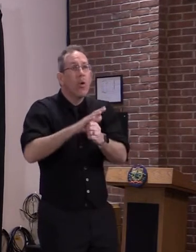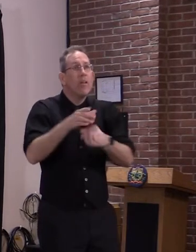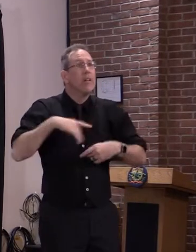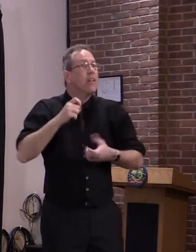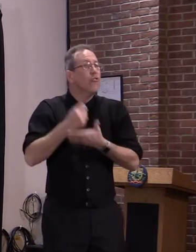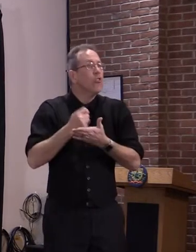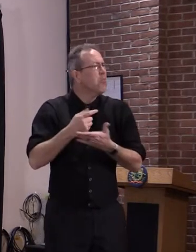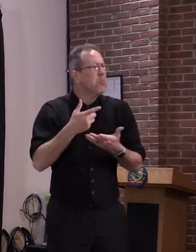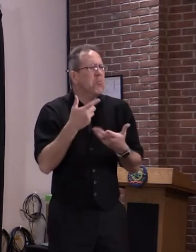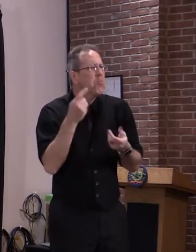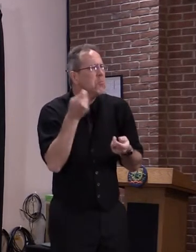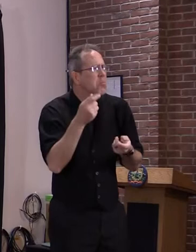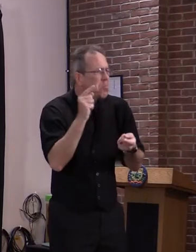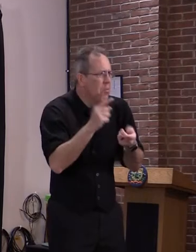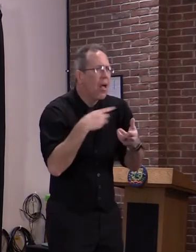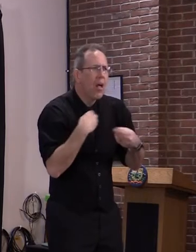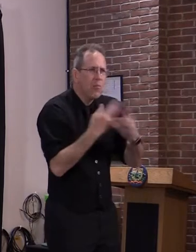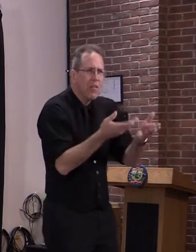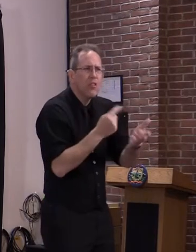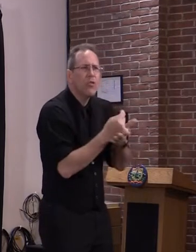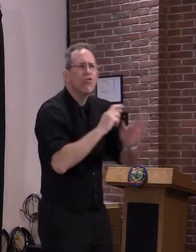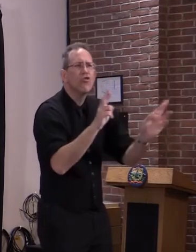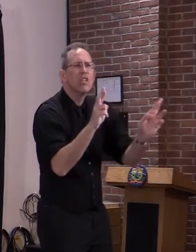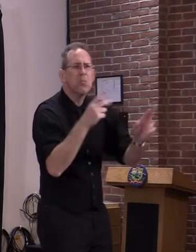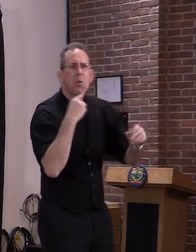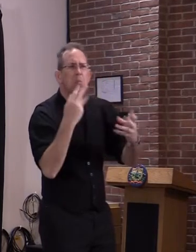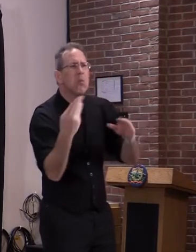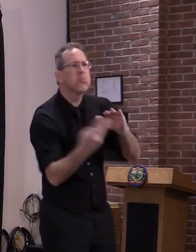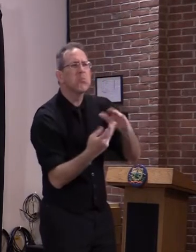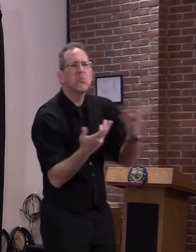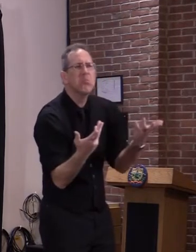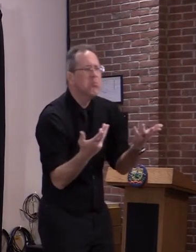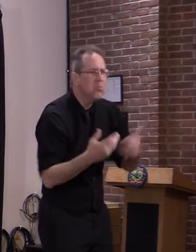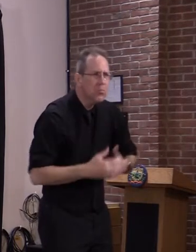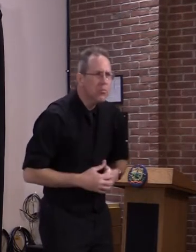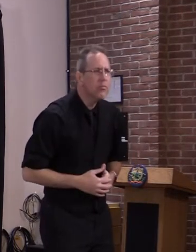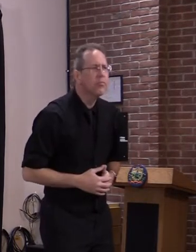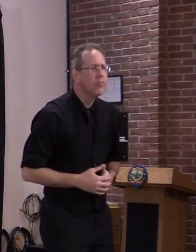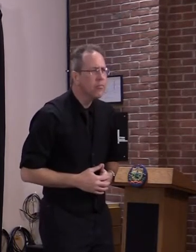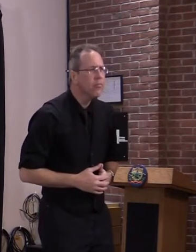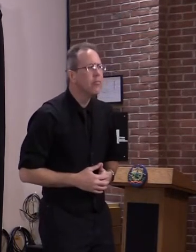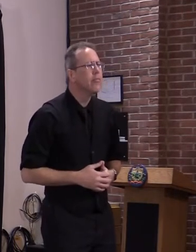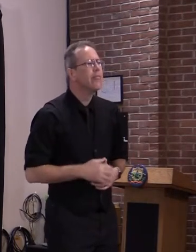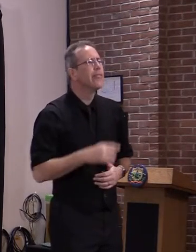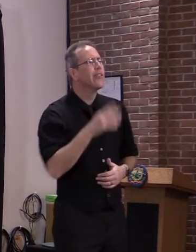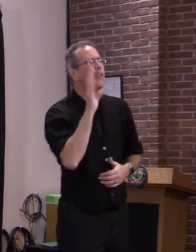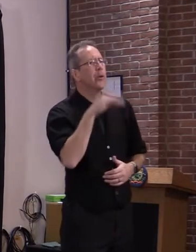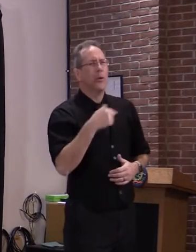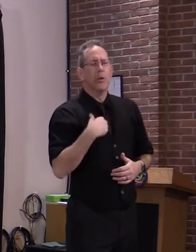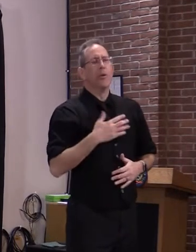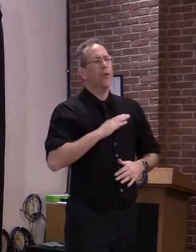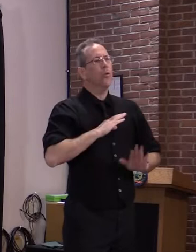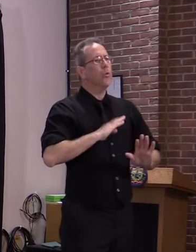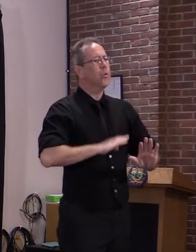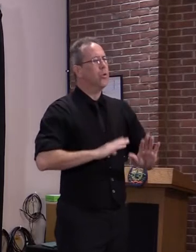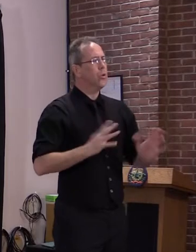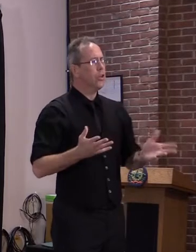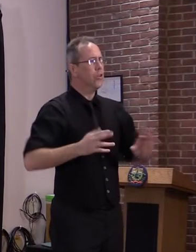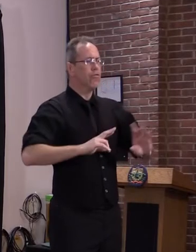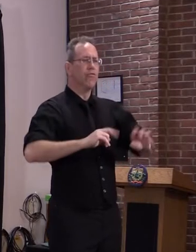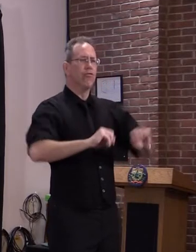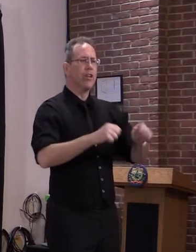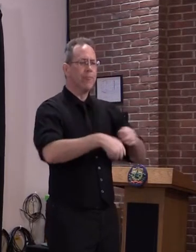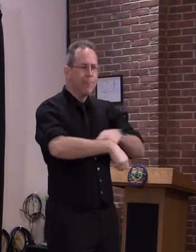lower risk of severe illness and the tools available to protect Vermonters, we are preparing to update our public health